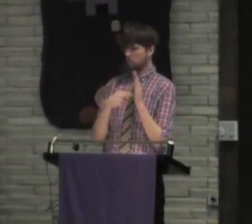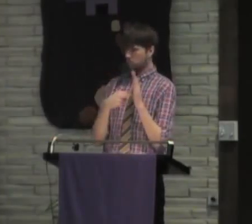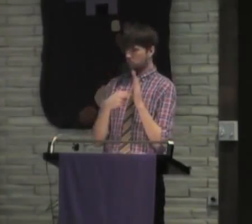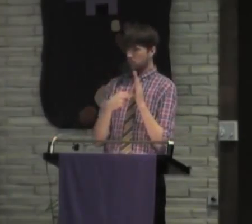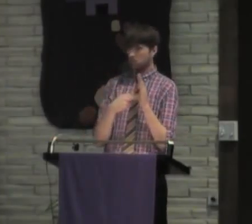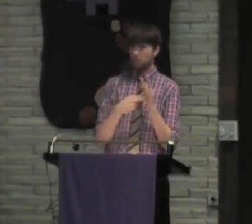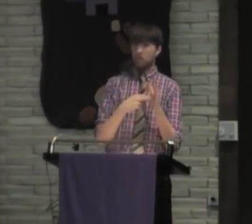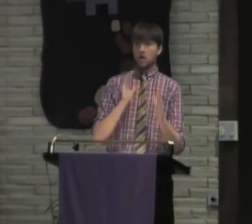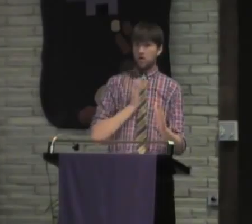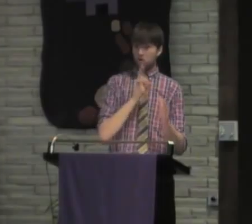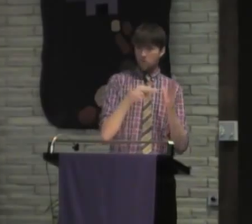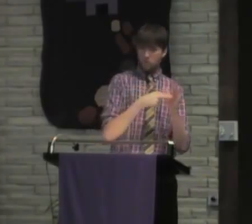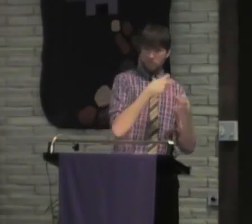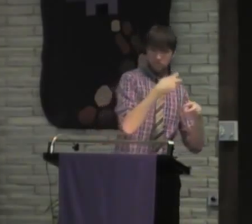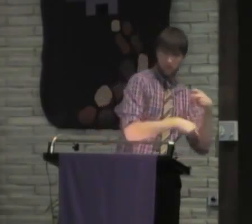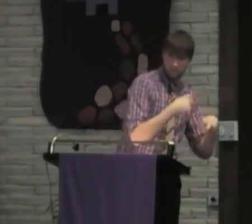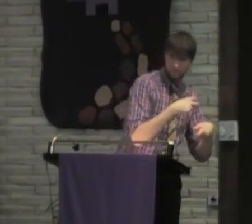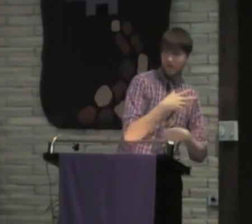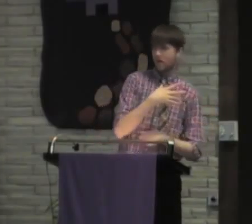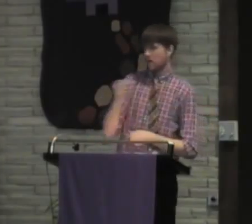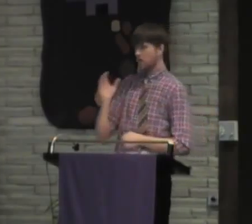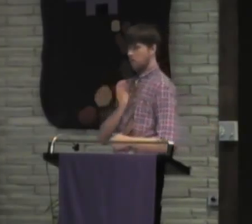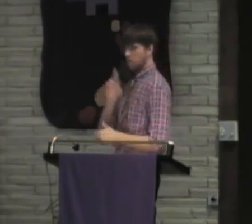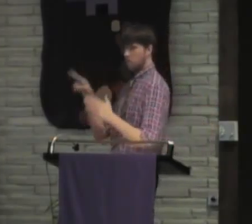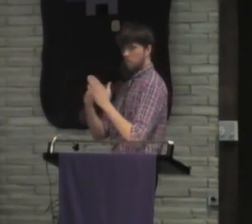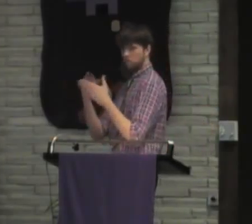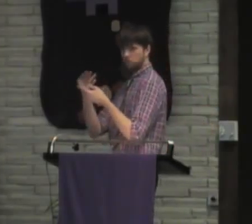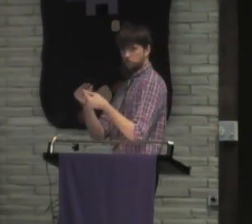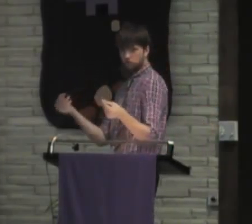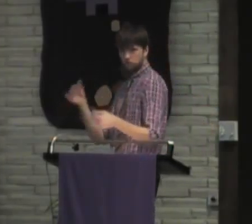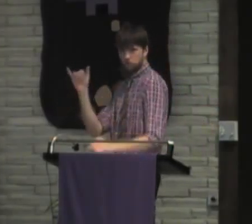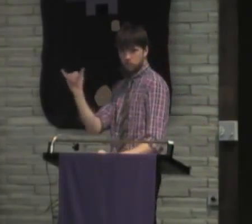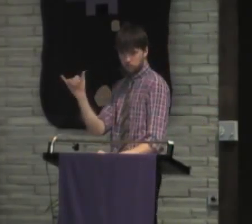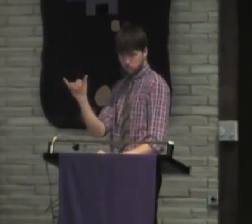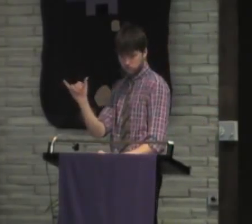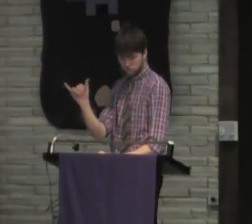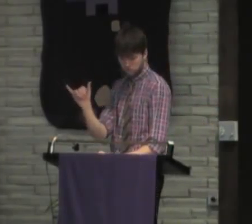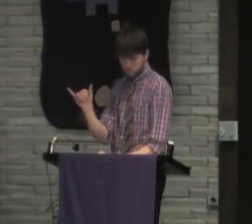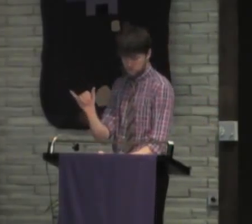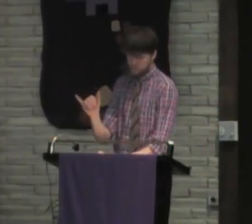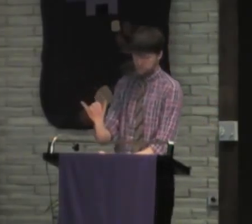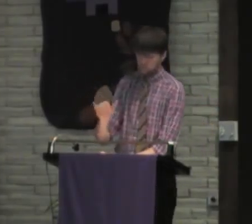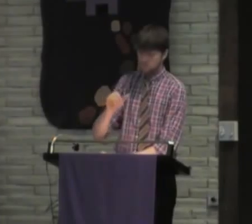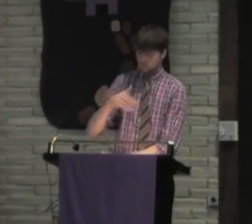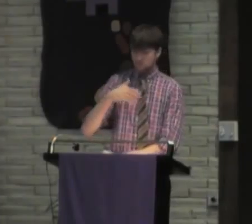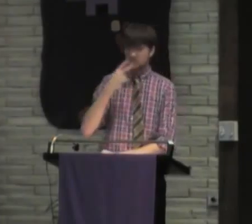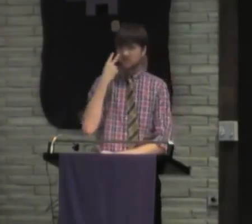Meaning we have to accept our role. Our role in the problem and our role in the solution.